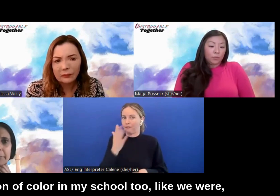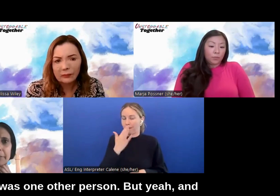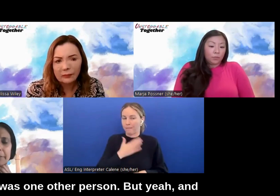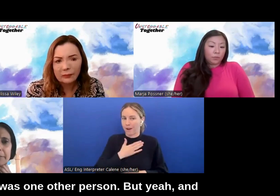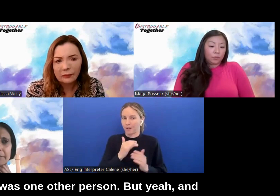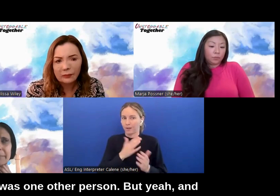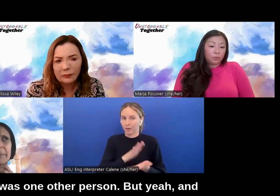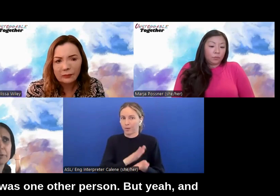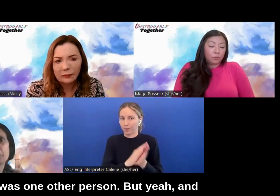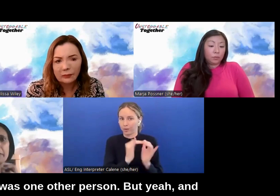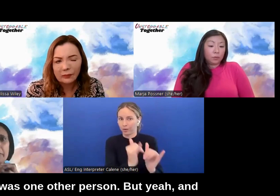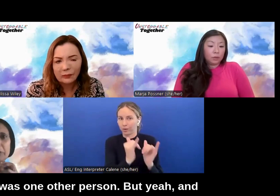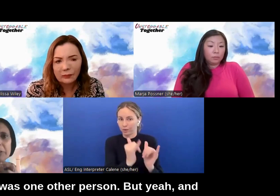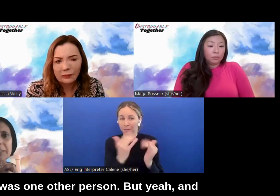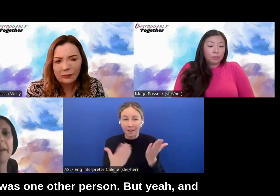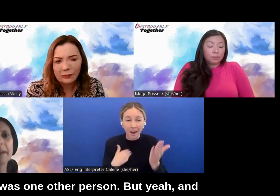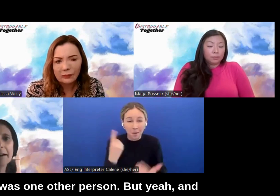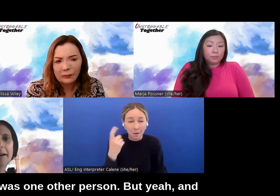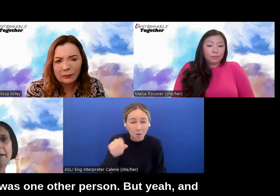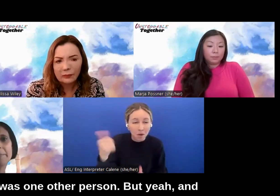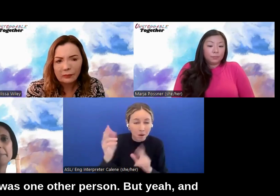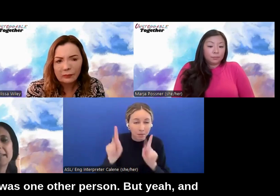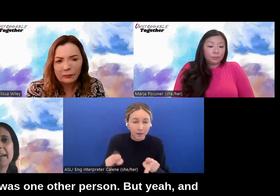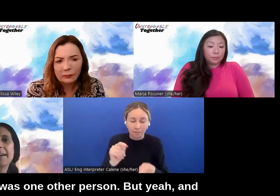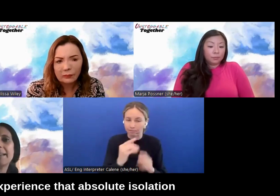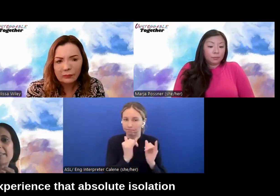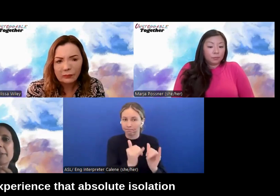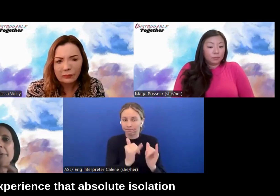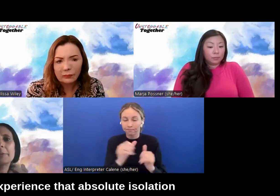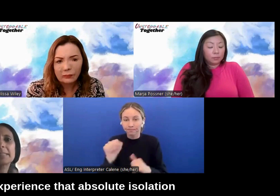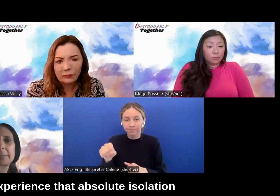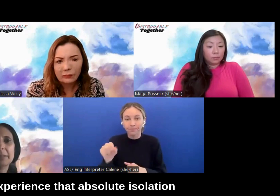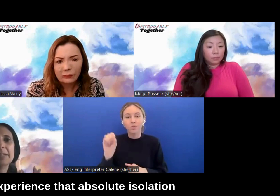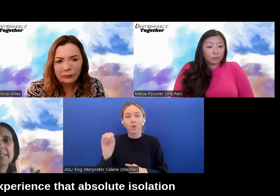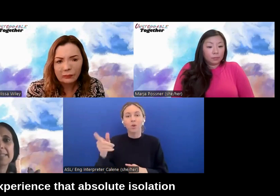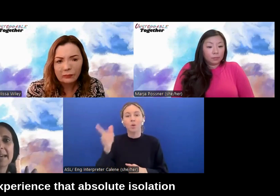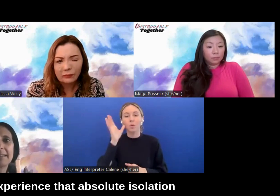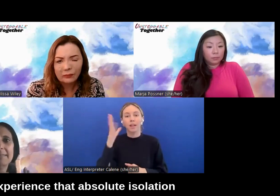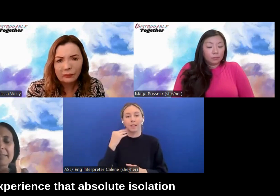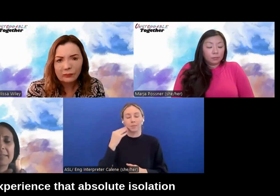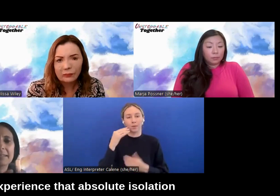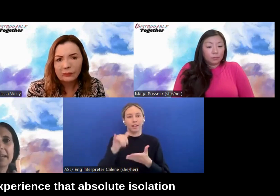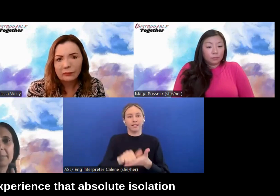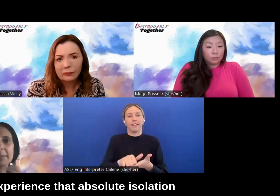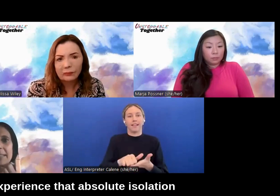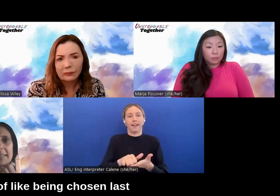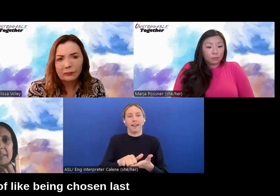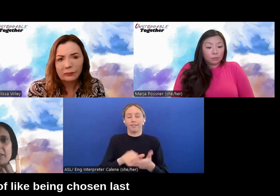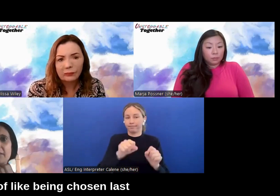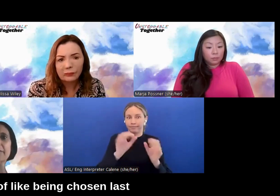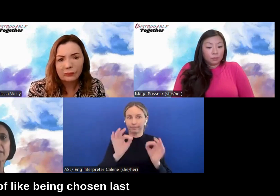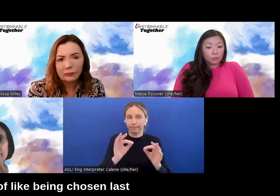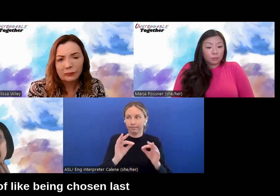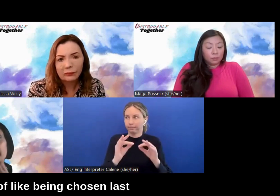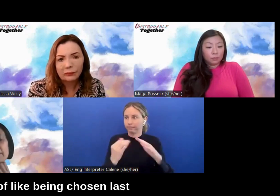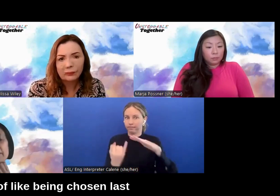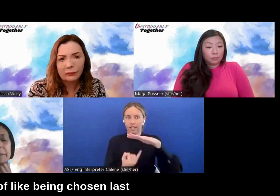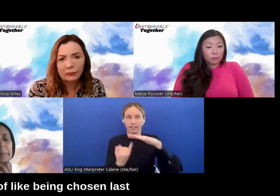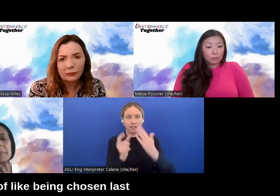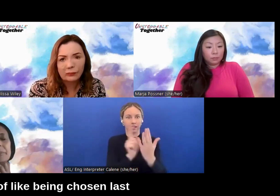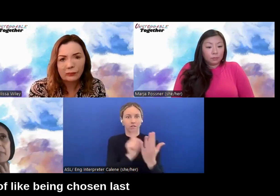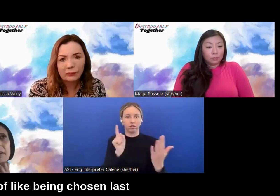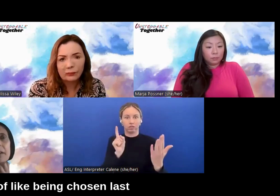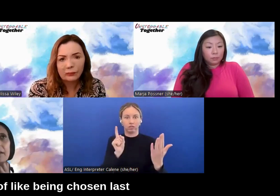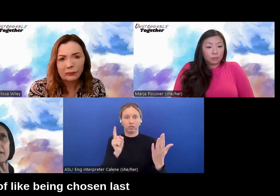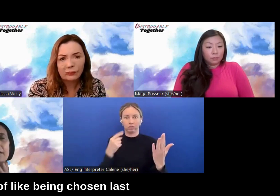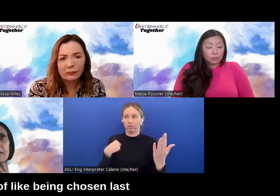Like maybe there was one other person. But yeah, and so you experience that absolute isolation of like being